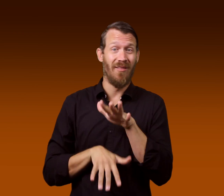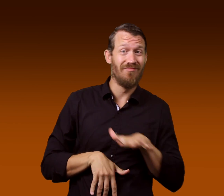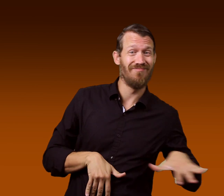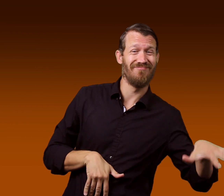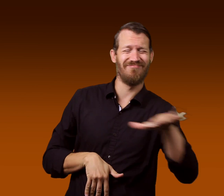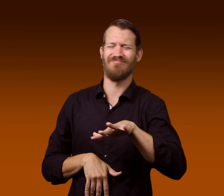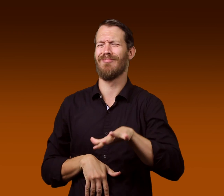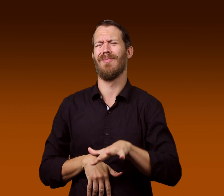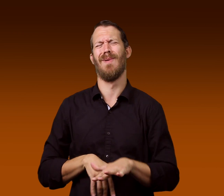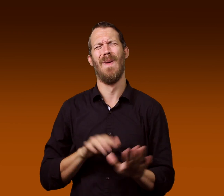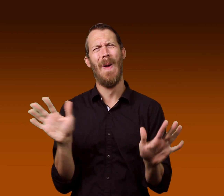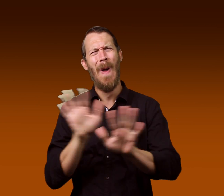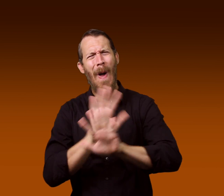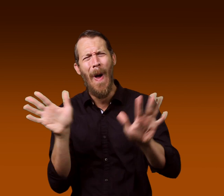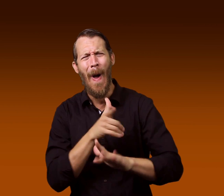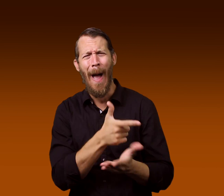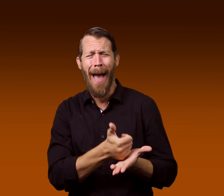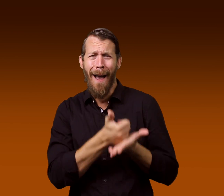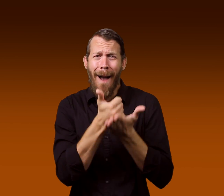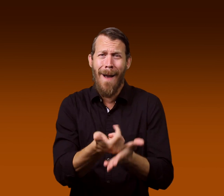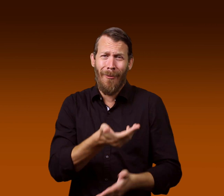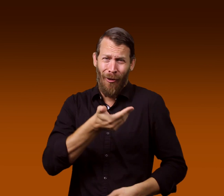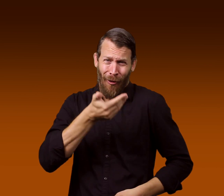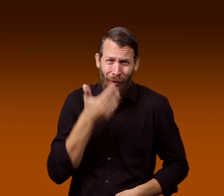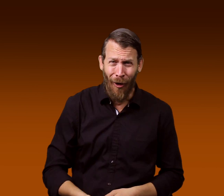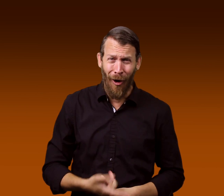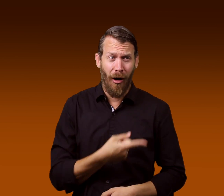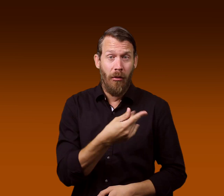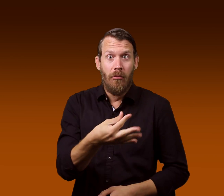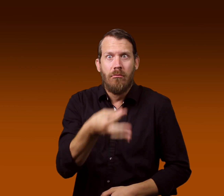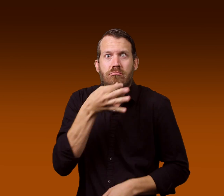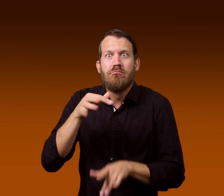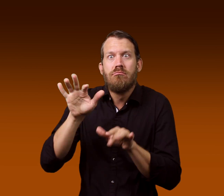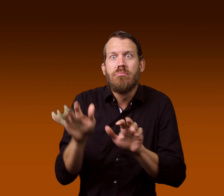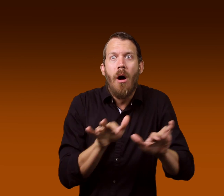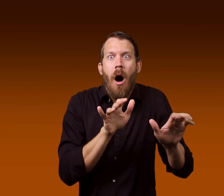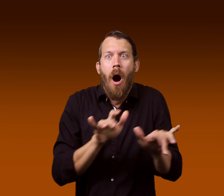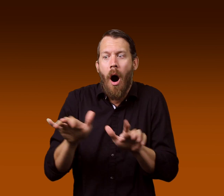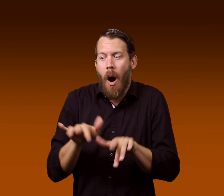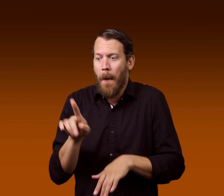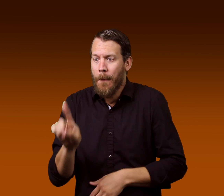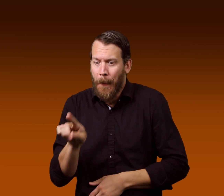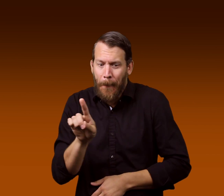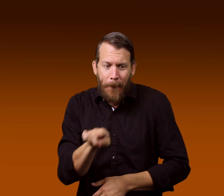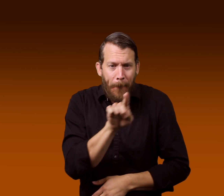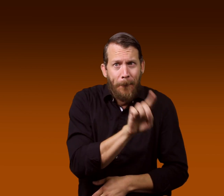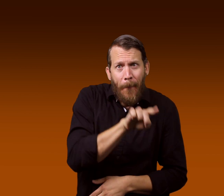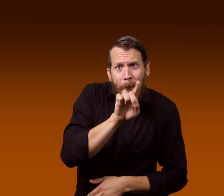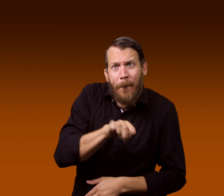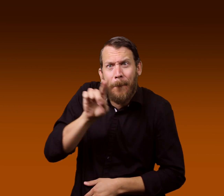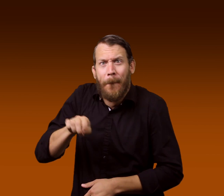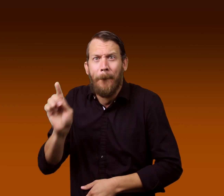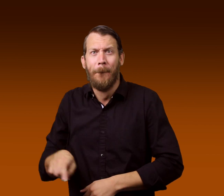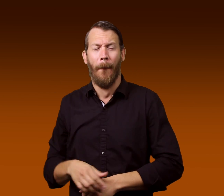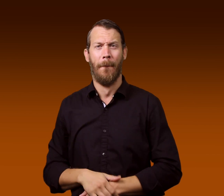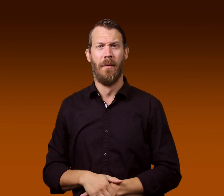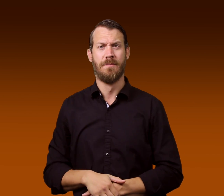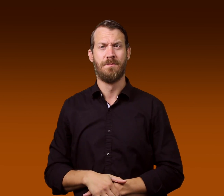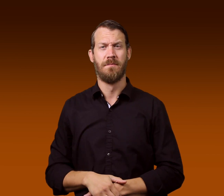thing, but their wives pointed out that it was a great help to the widow and could play